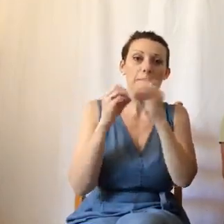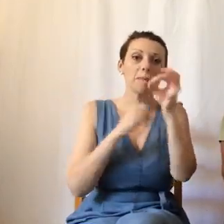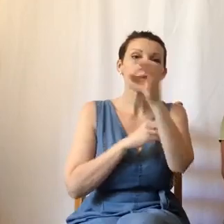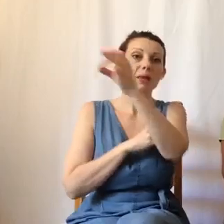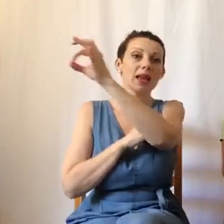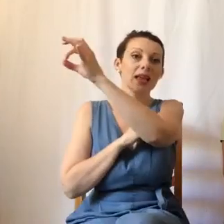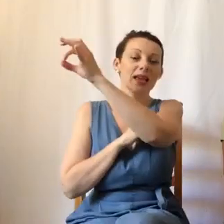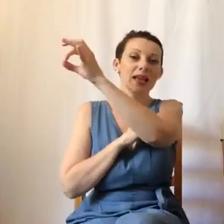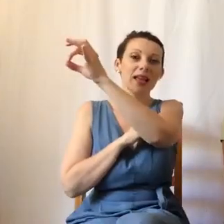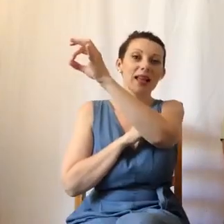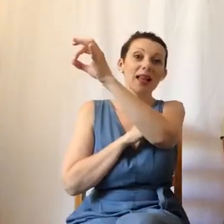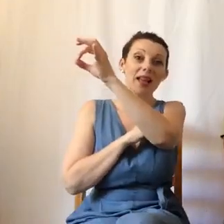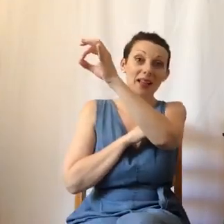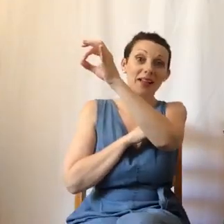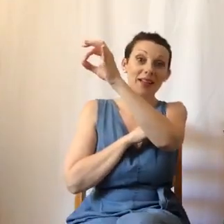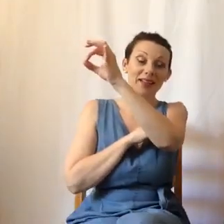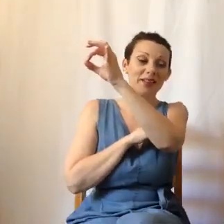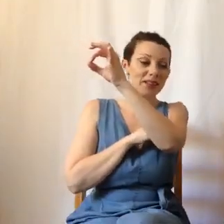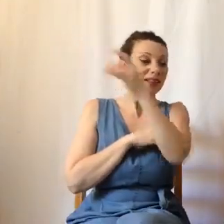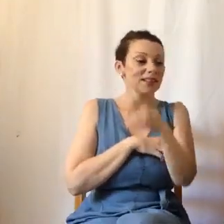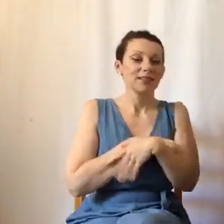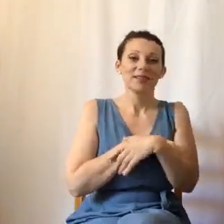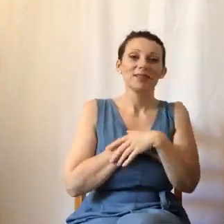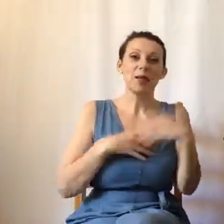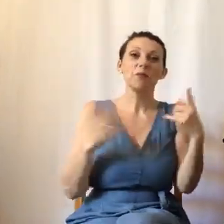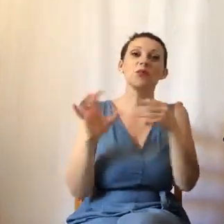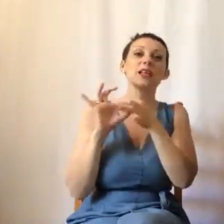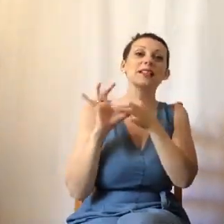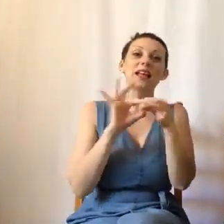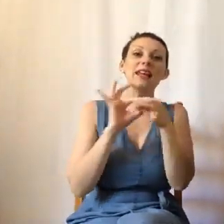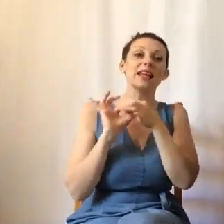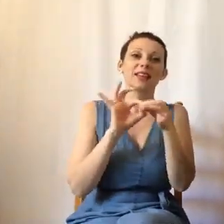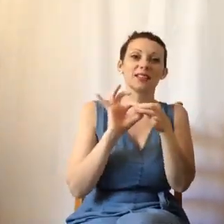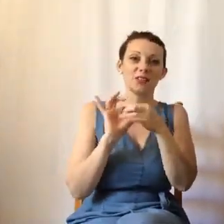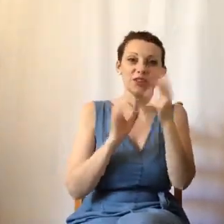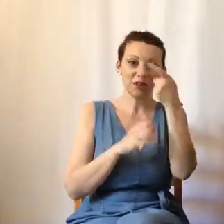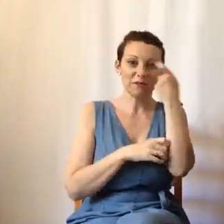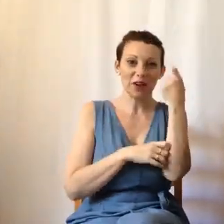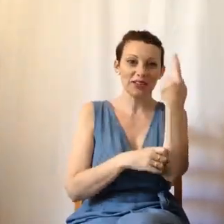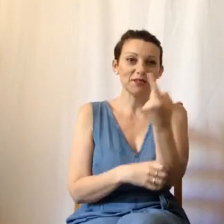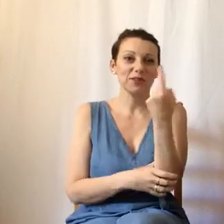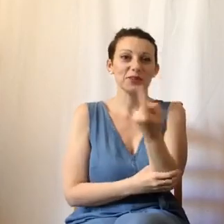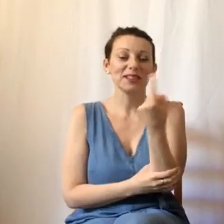And probably available in shops somewhere near you. Yeah, we'll send a link so that